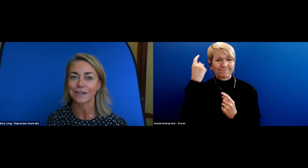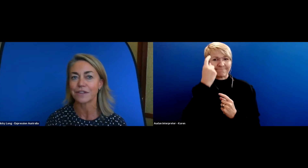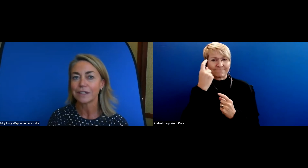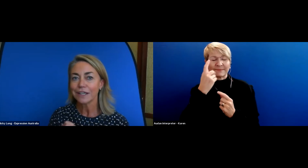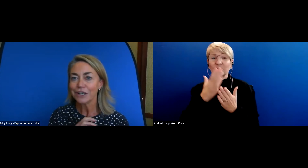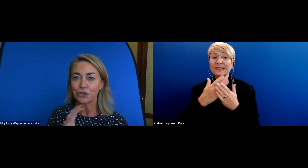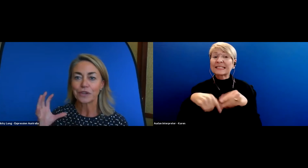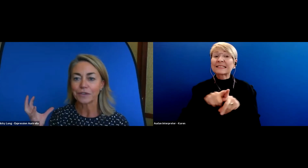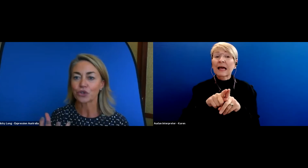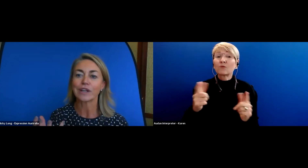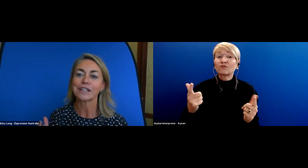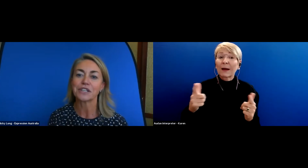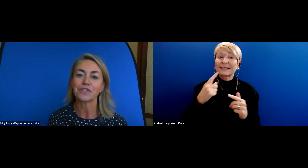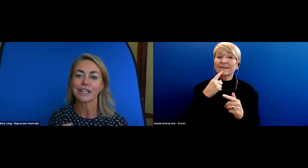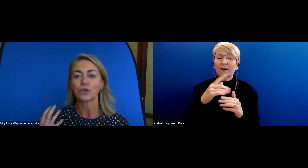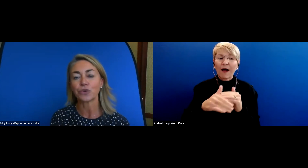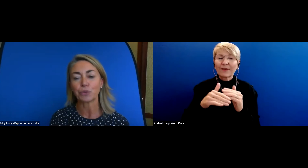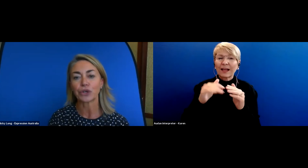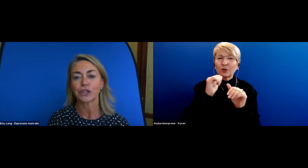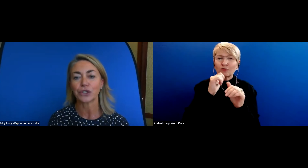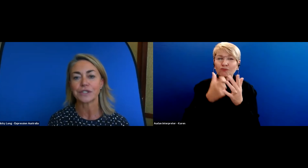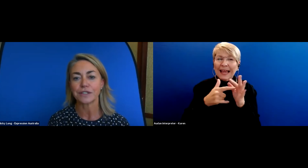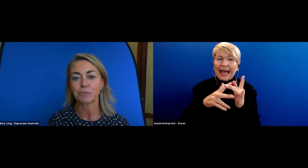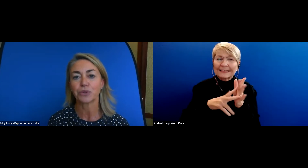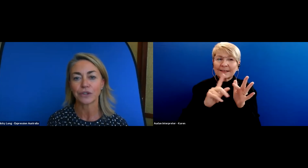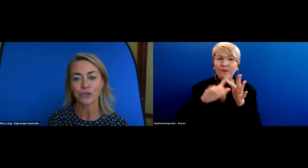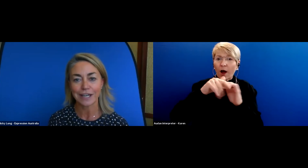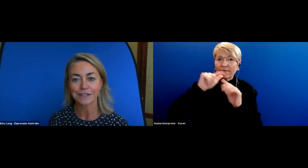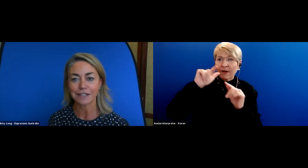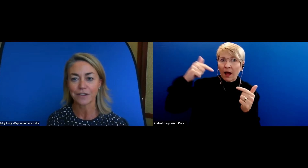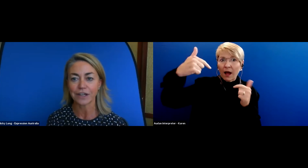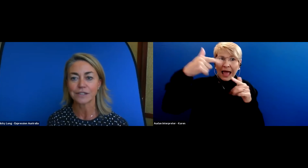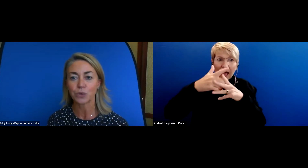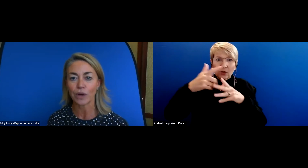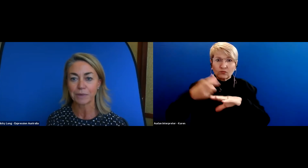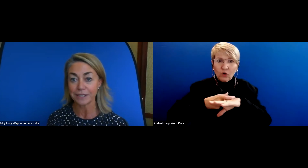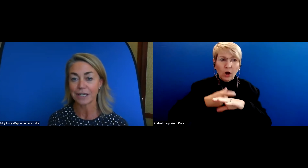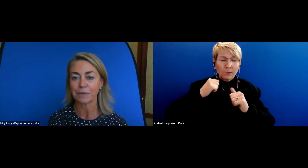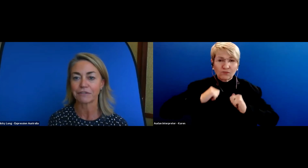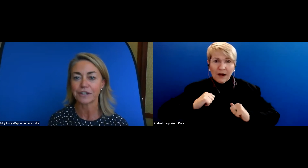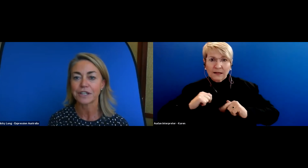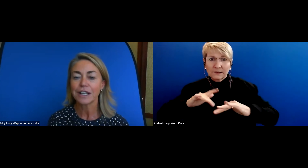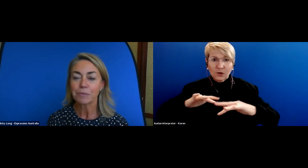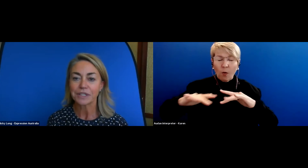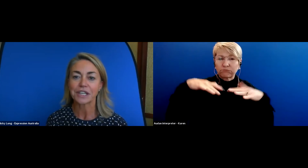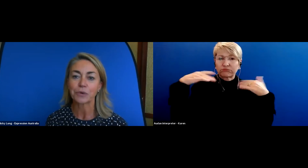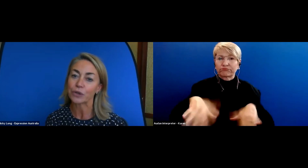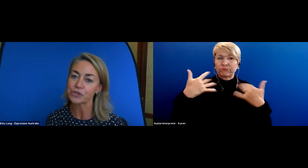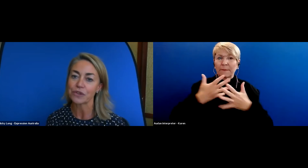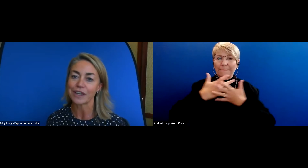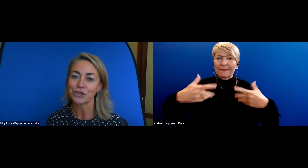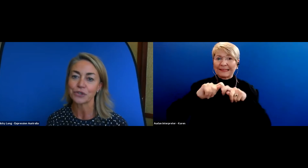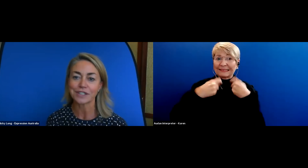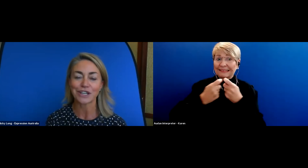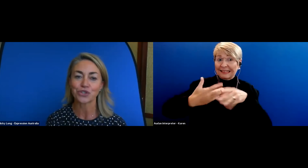Ramas said, the creativity and all the work that goes into putting those ads together, it's quite a big team effort. But we